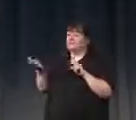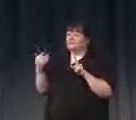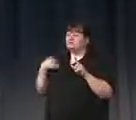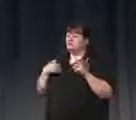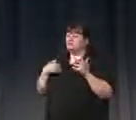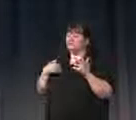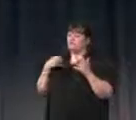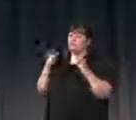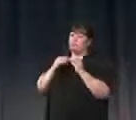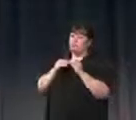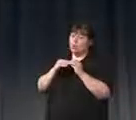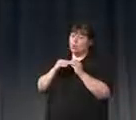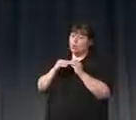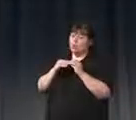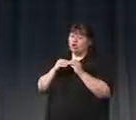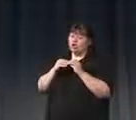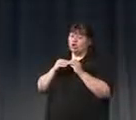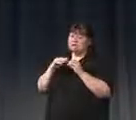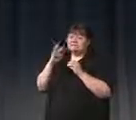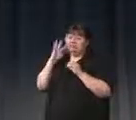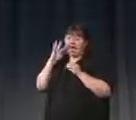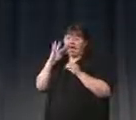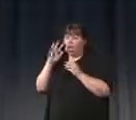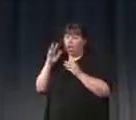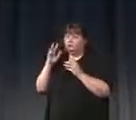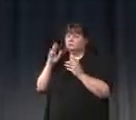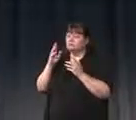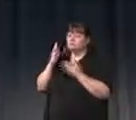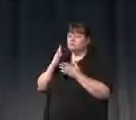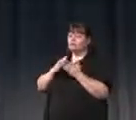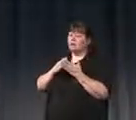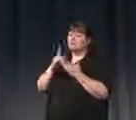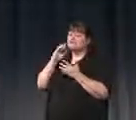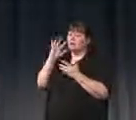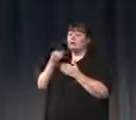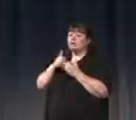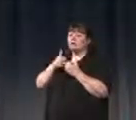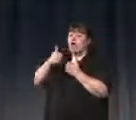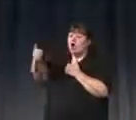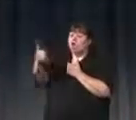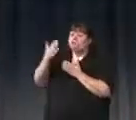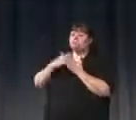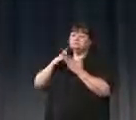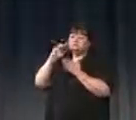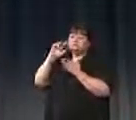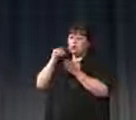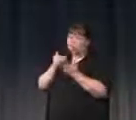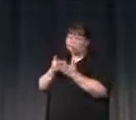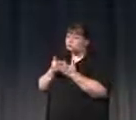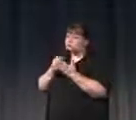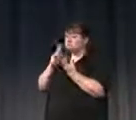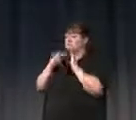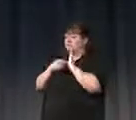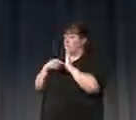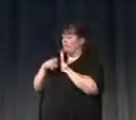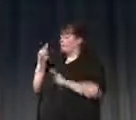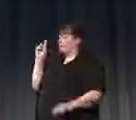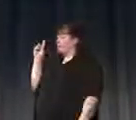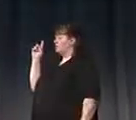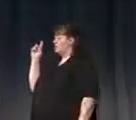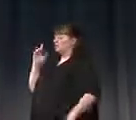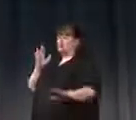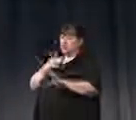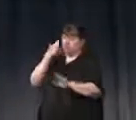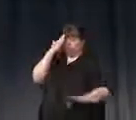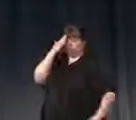amounts of reverb, sometimes in part because it makes them sound like some of them are close and some of them are far. This is an example of a song that you guys